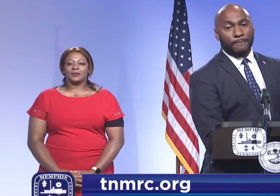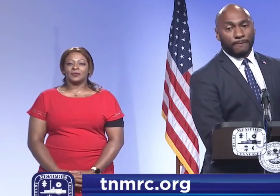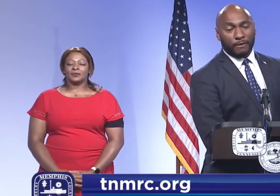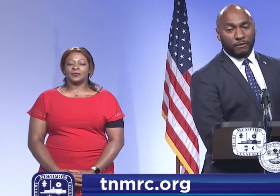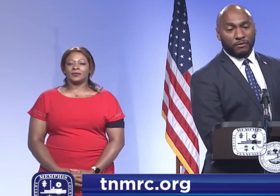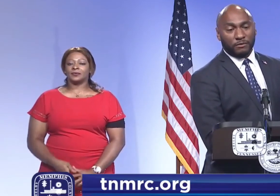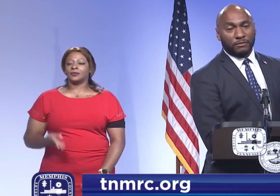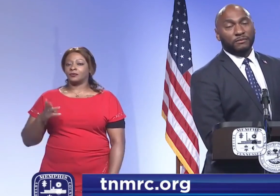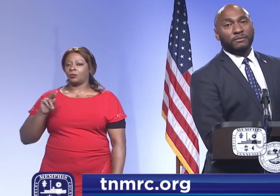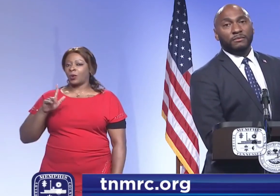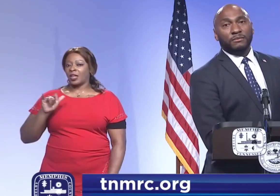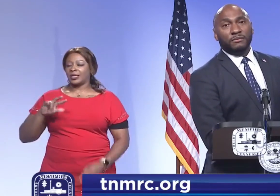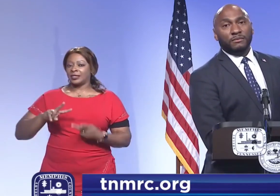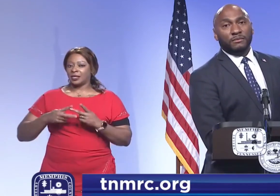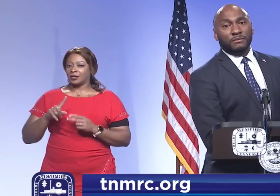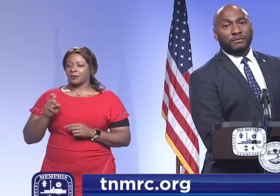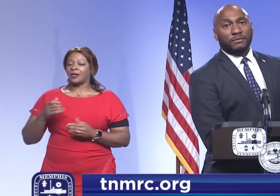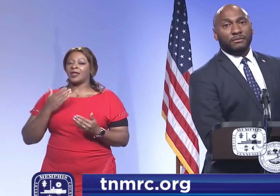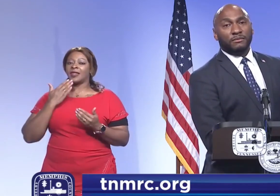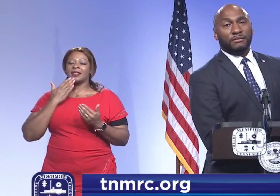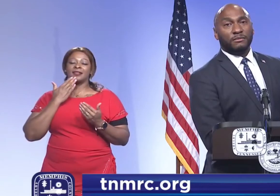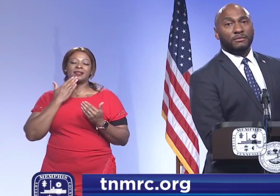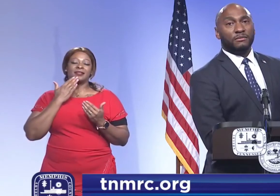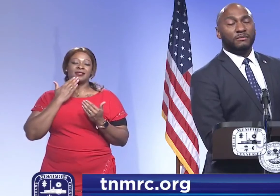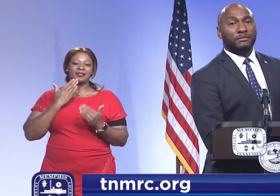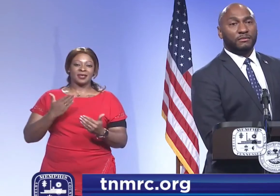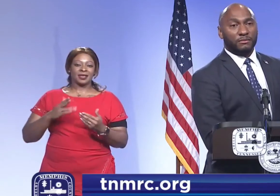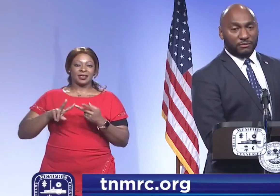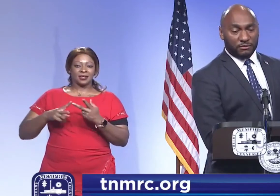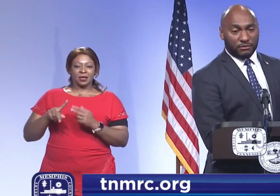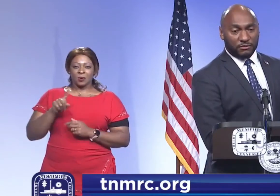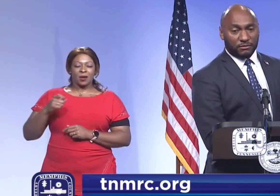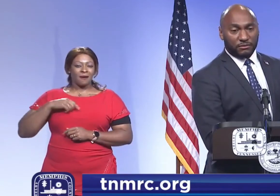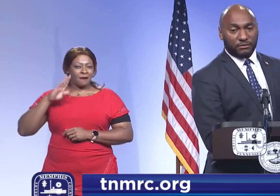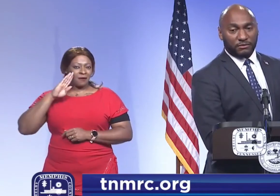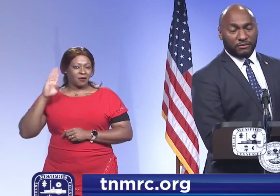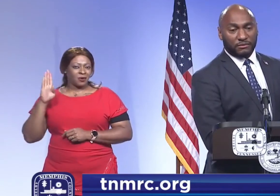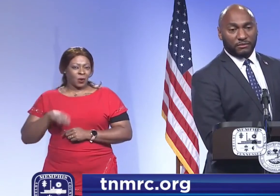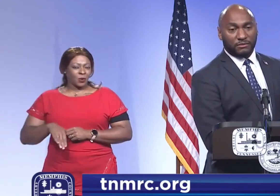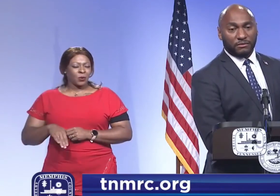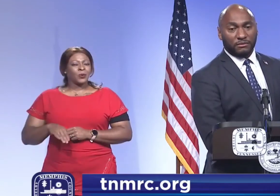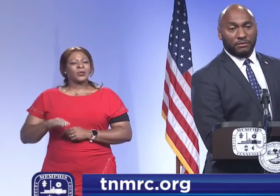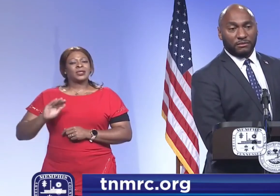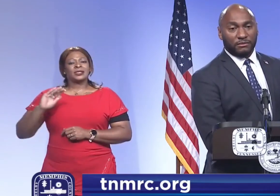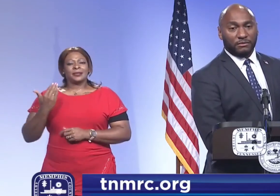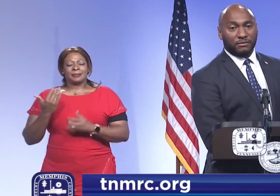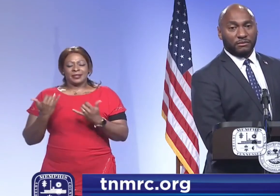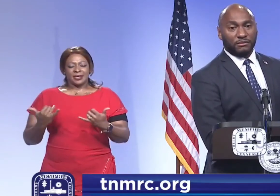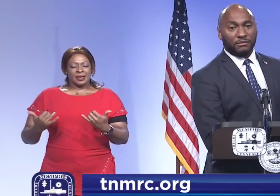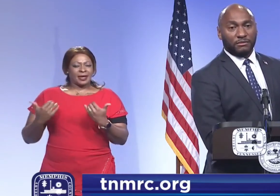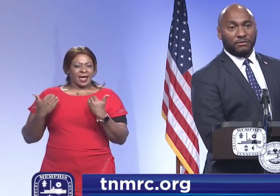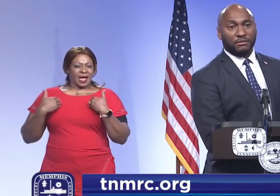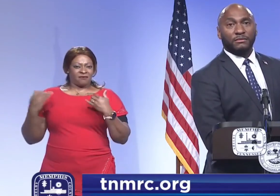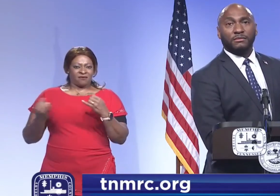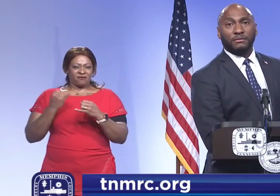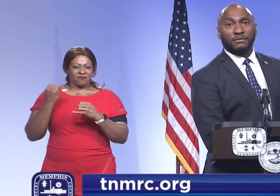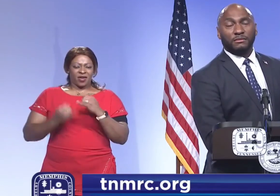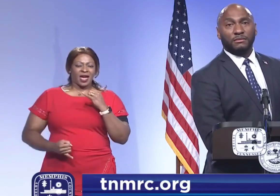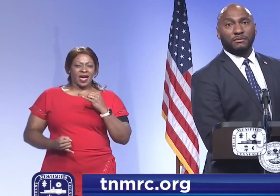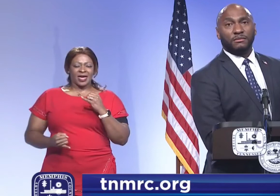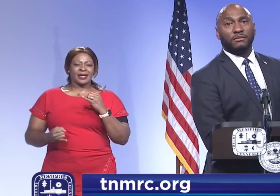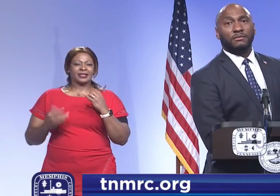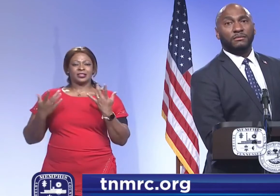Bradley, your follow-up? Thanks. And as a follow-up, I know it doesn't appear that today we'll have the final